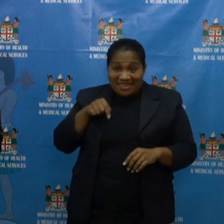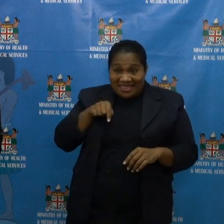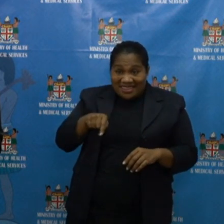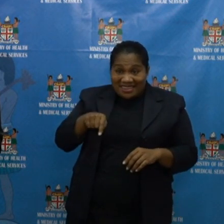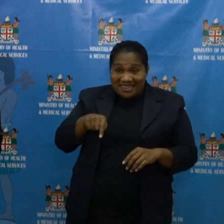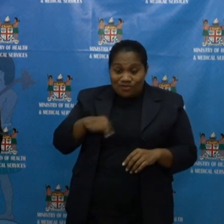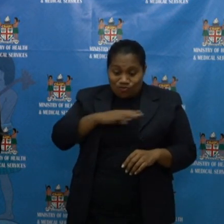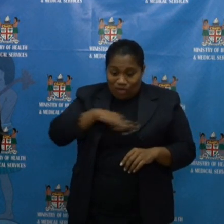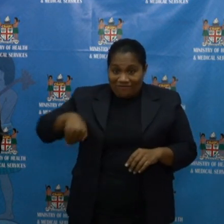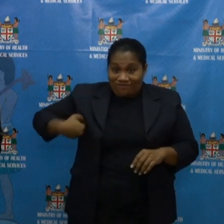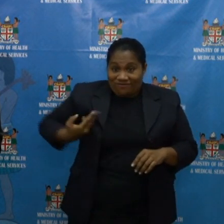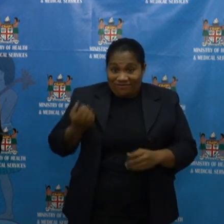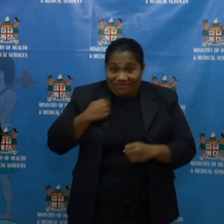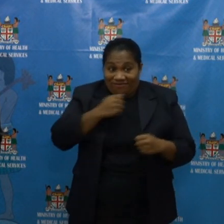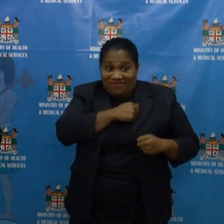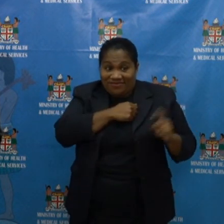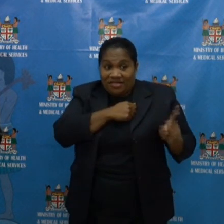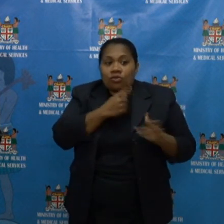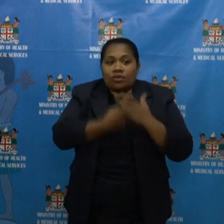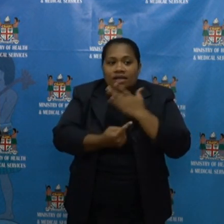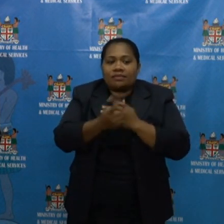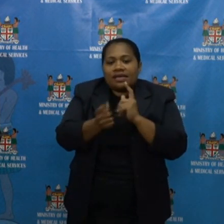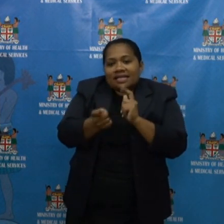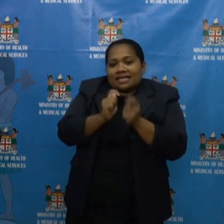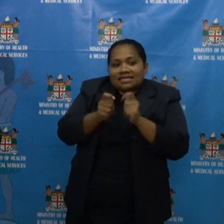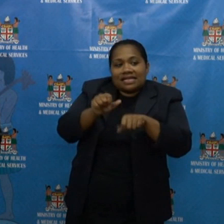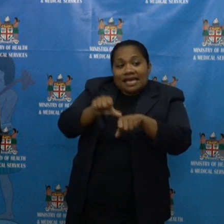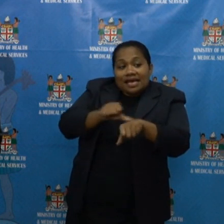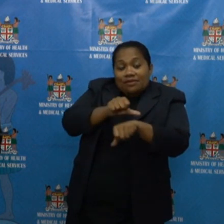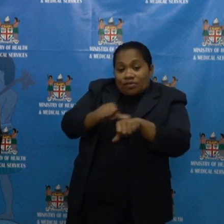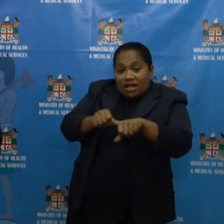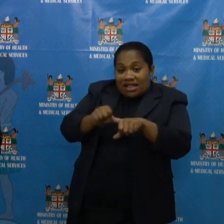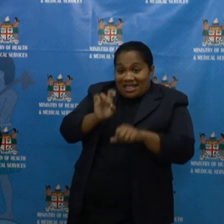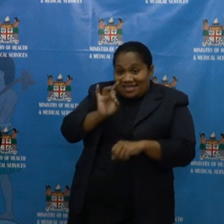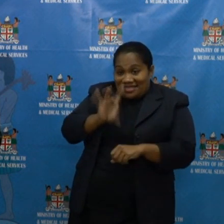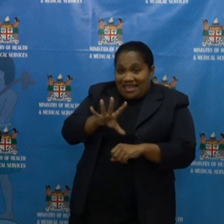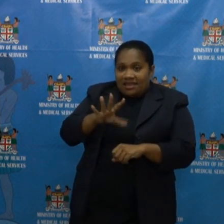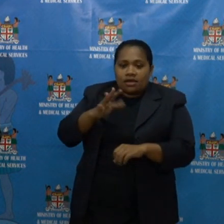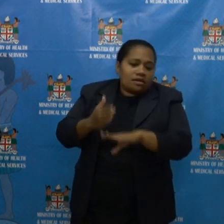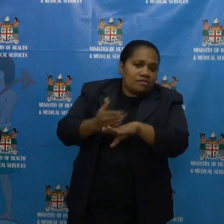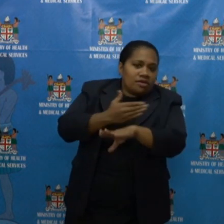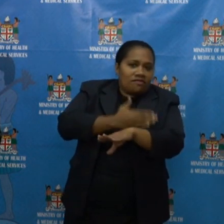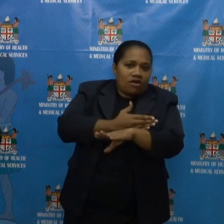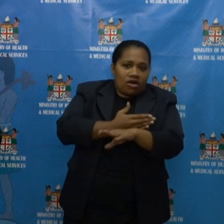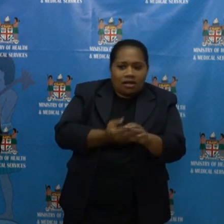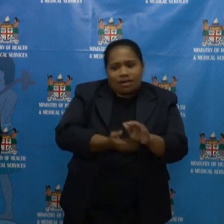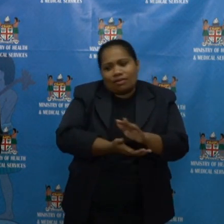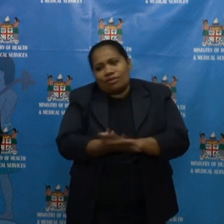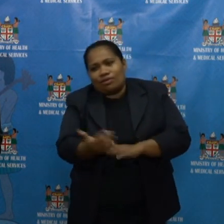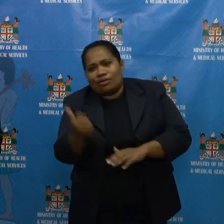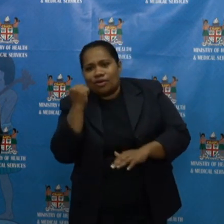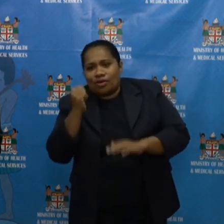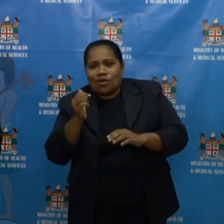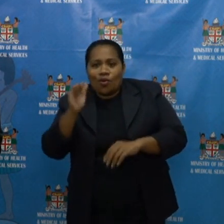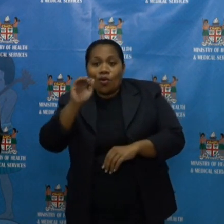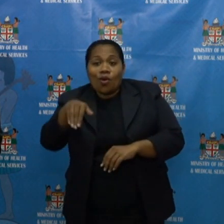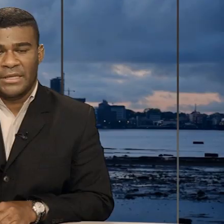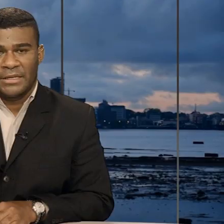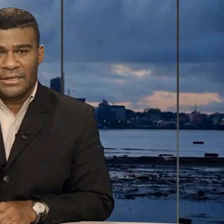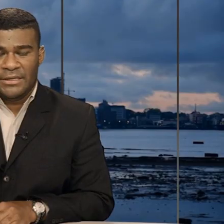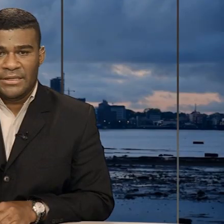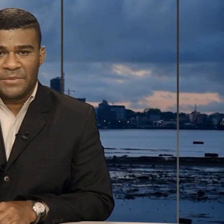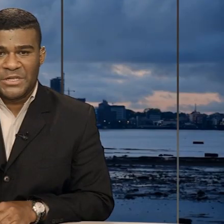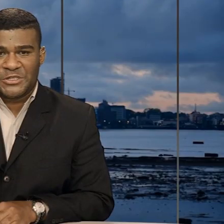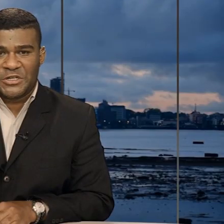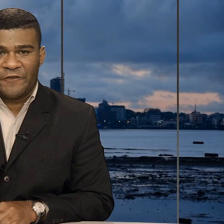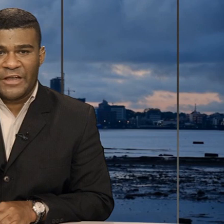for the virus on April 10th, just before being released to return home to Suva on April 12th.